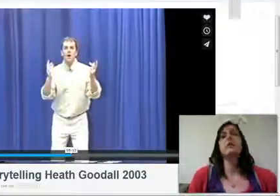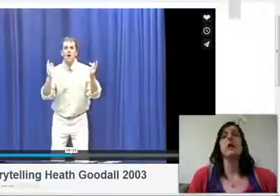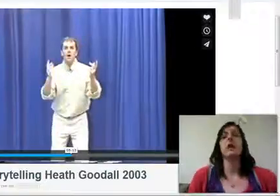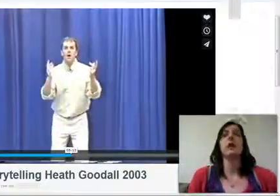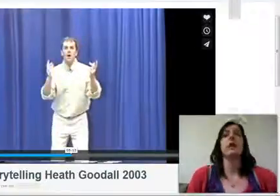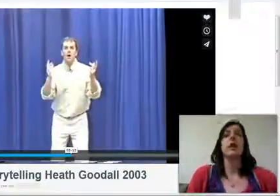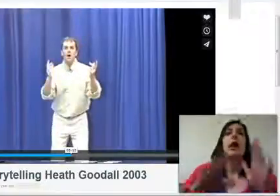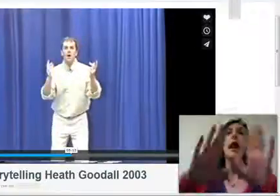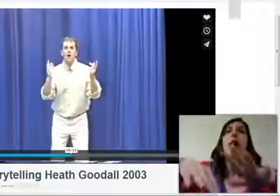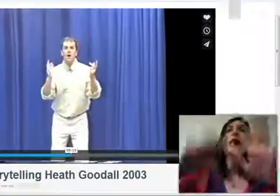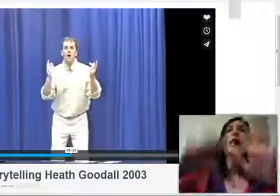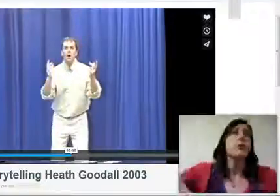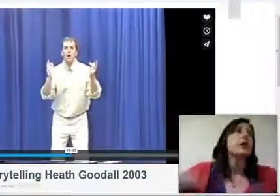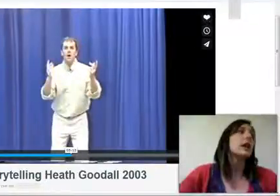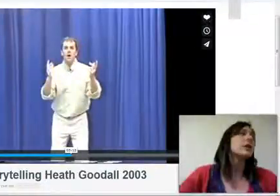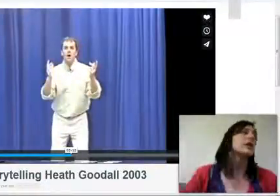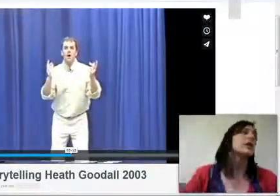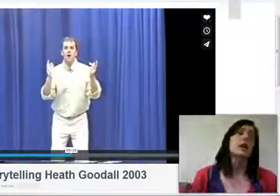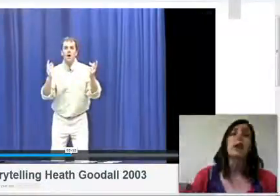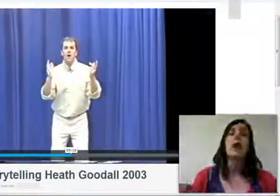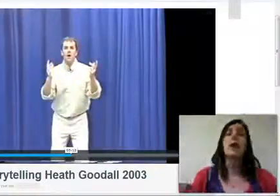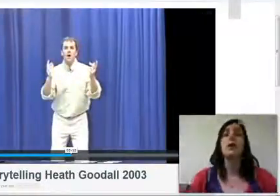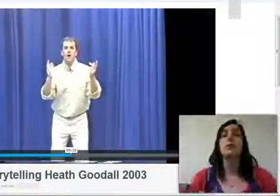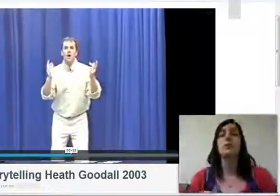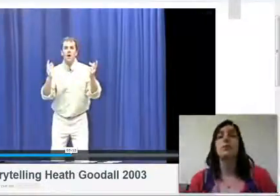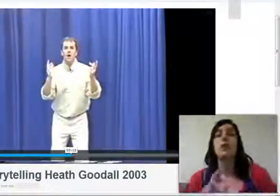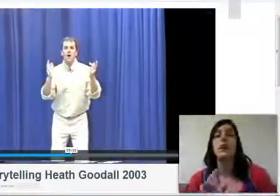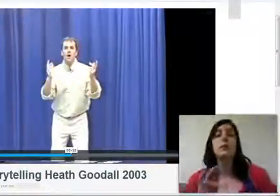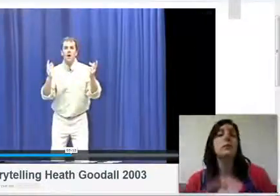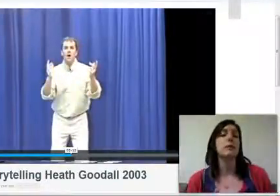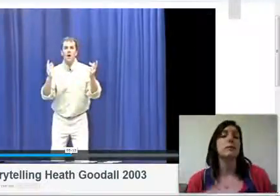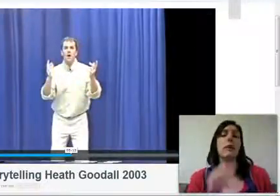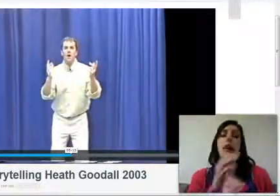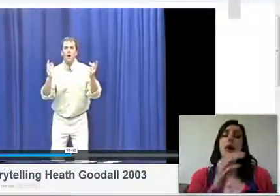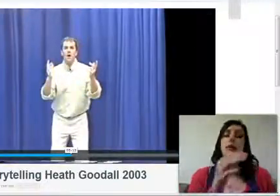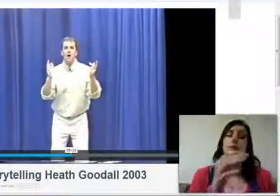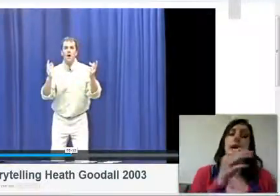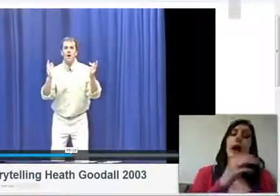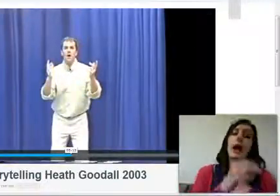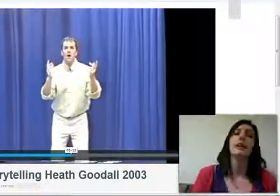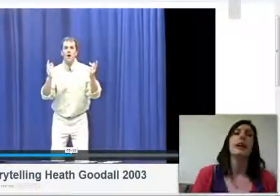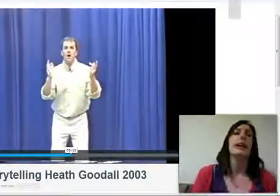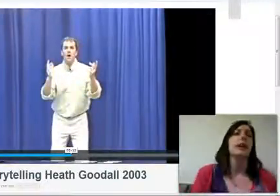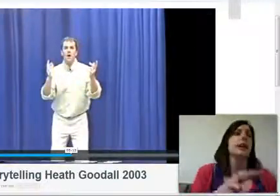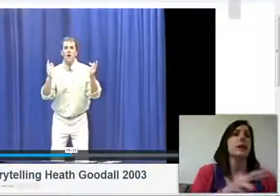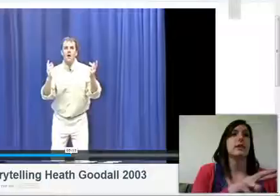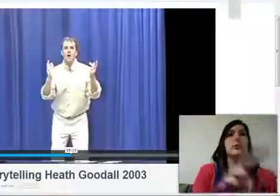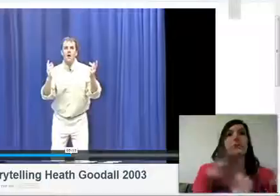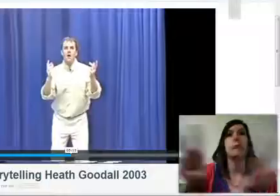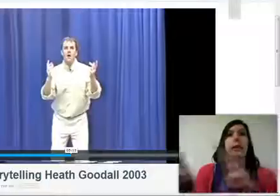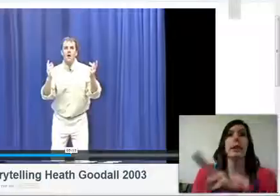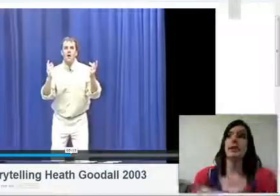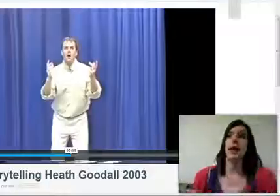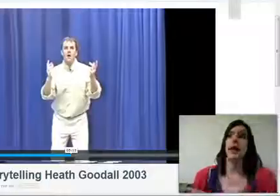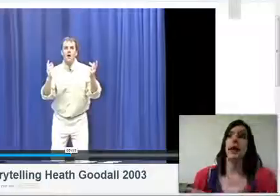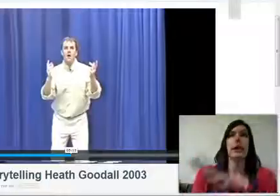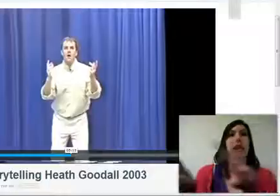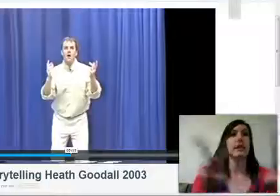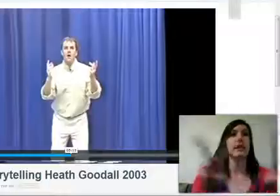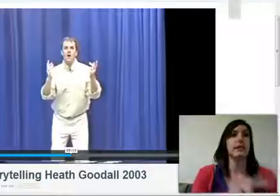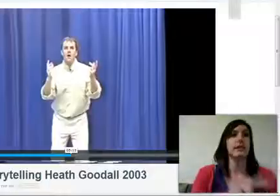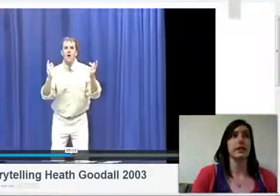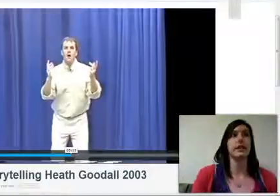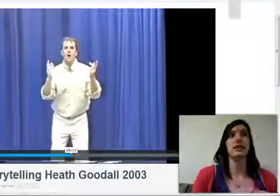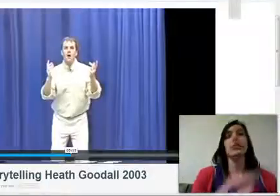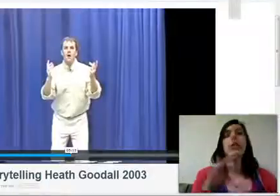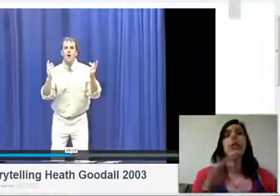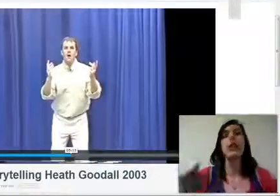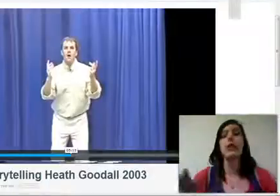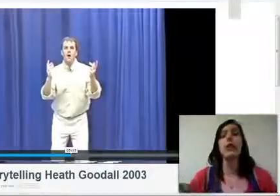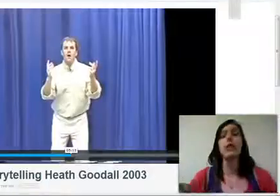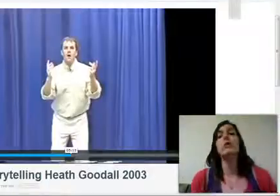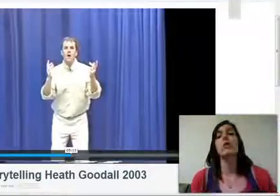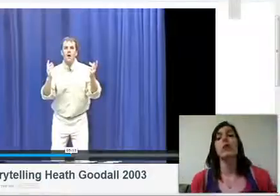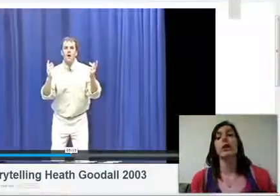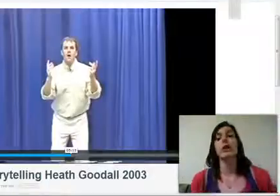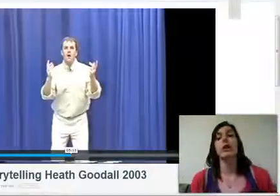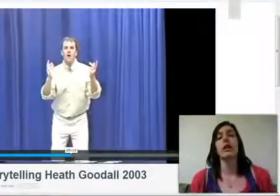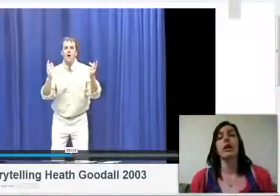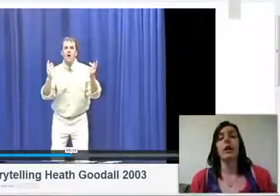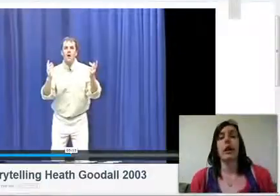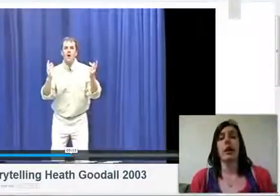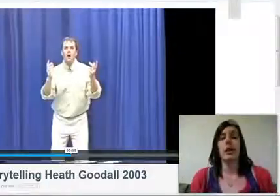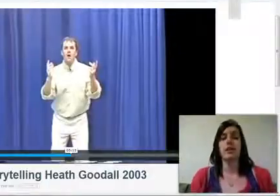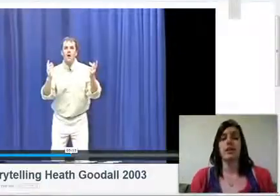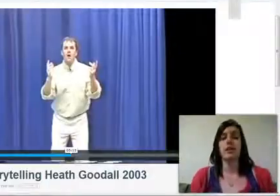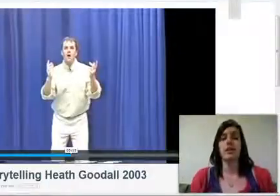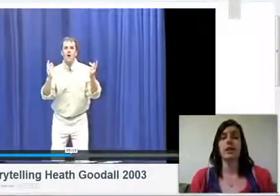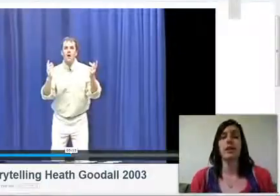When he's signing, everyone, I'm home, family, mom, dad, he's sweeping his eye gaze like he's looking